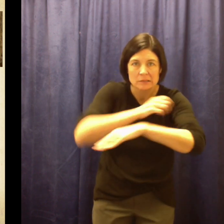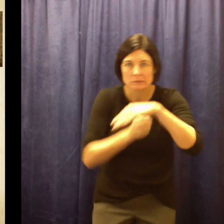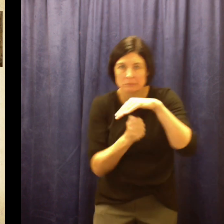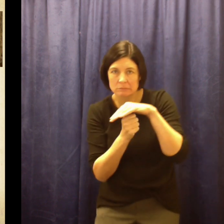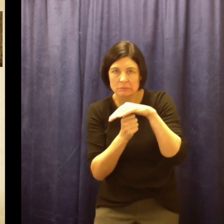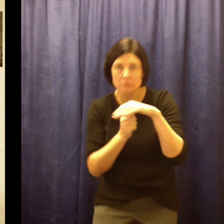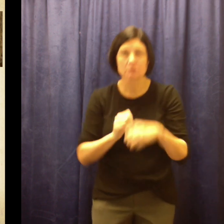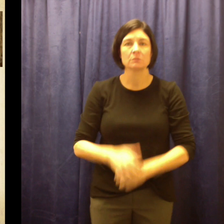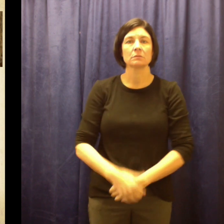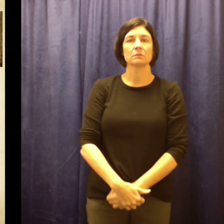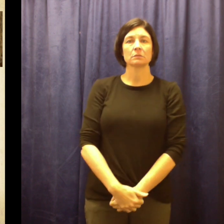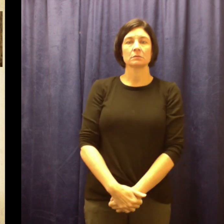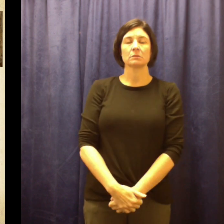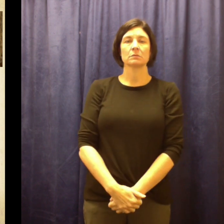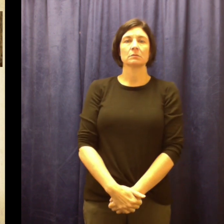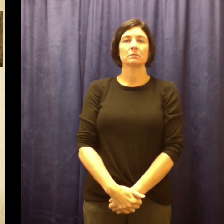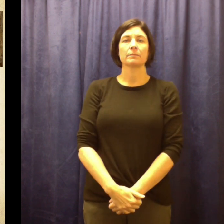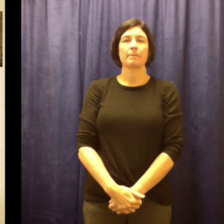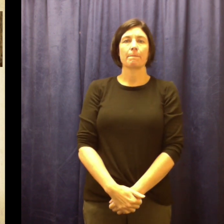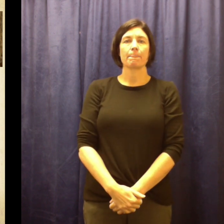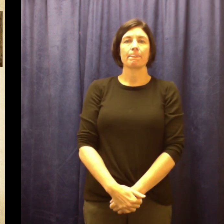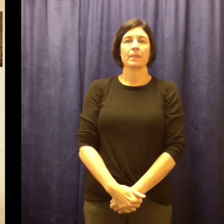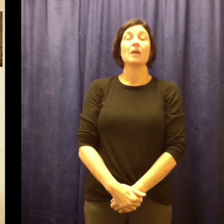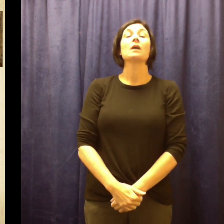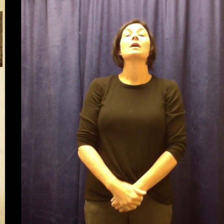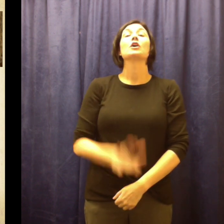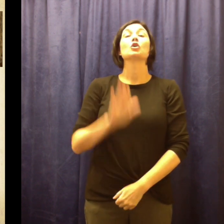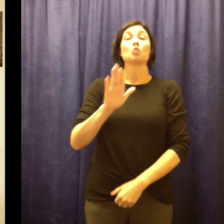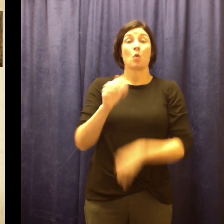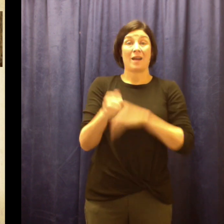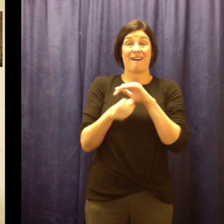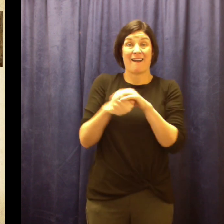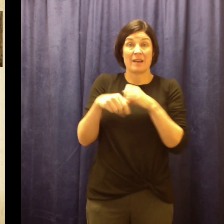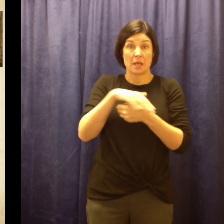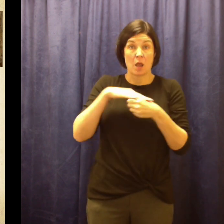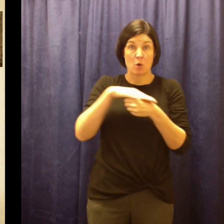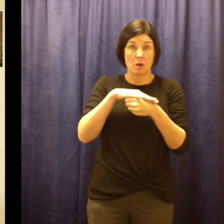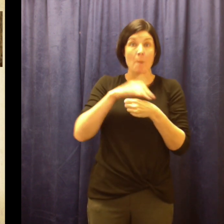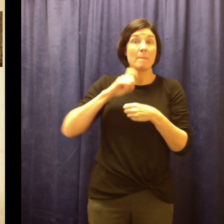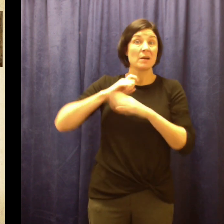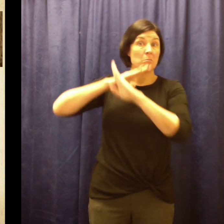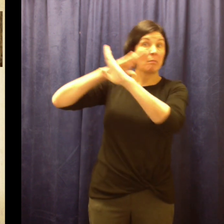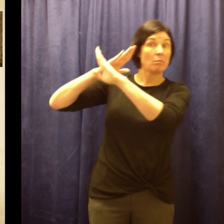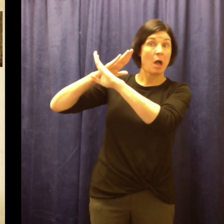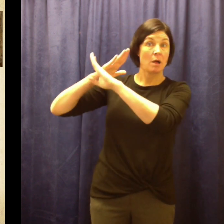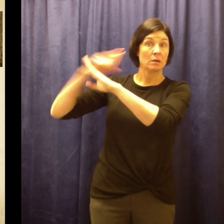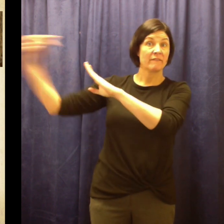Your hiding place should be out of the active shooter's view.